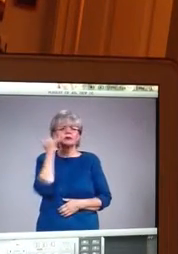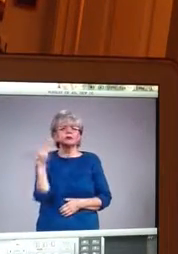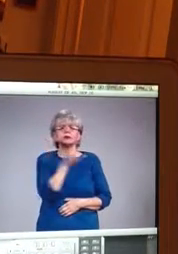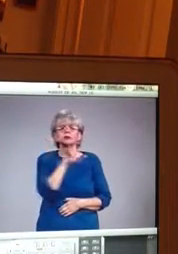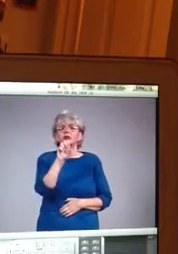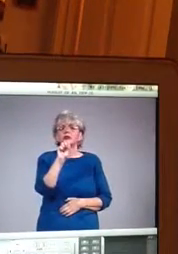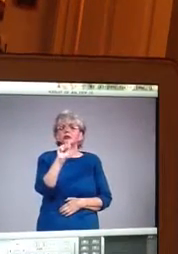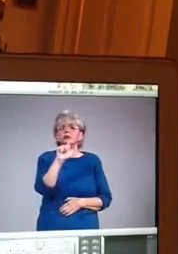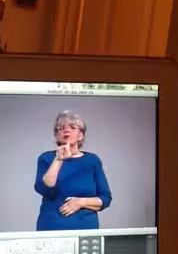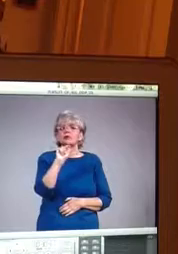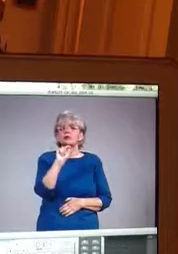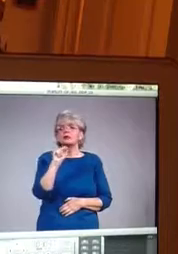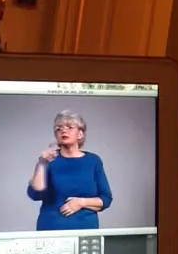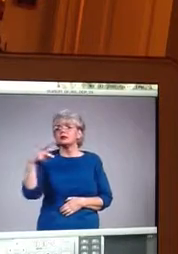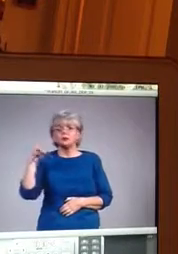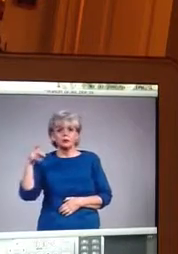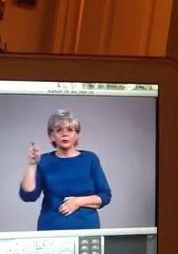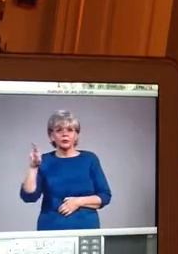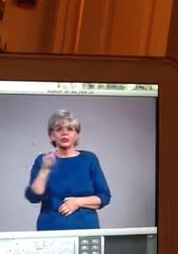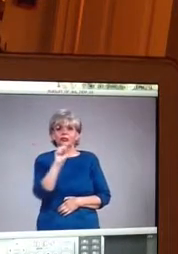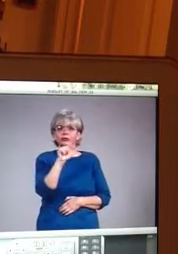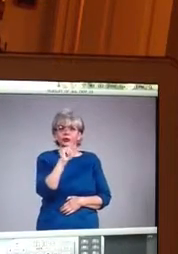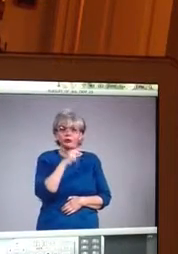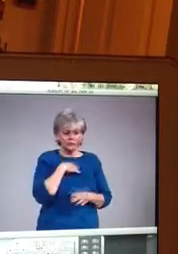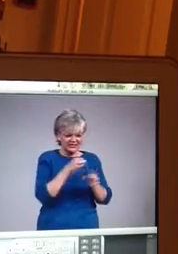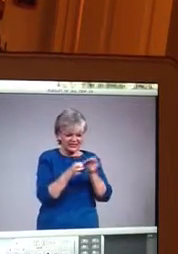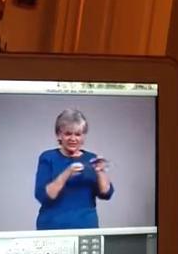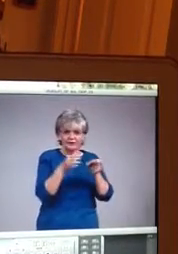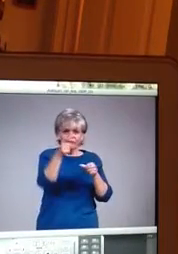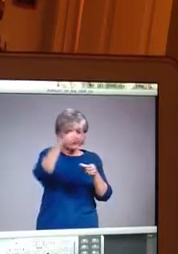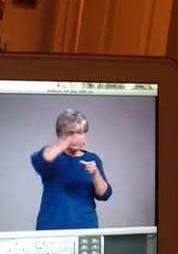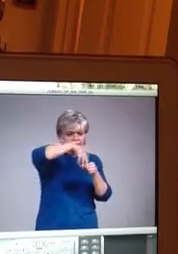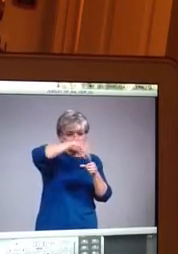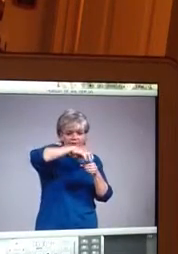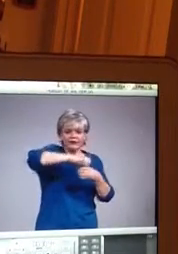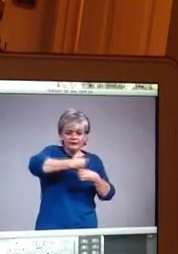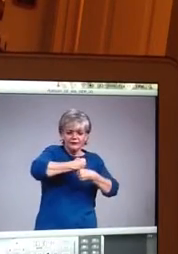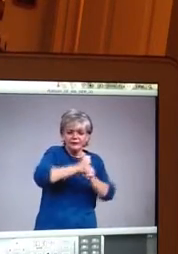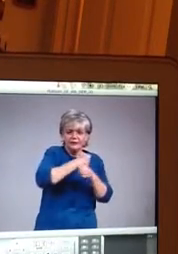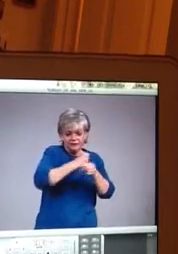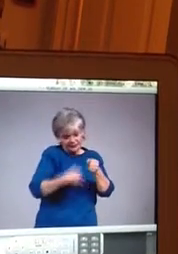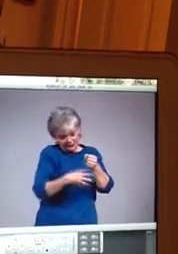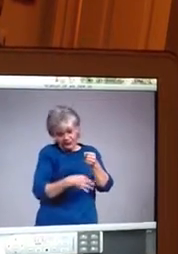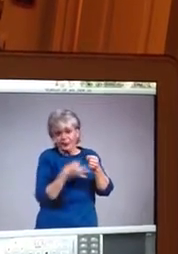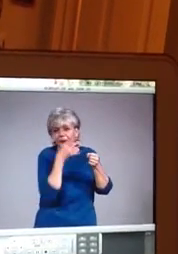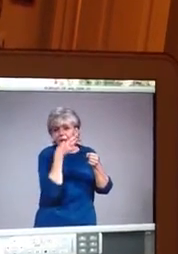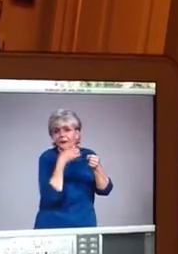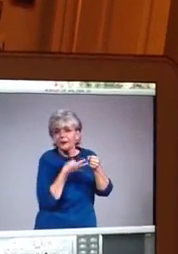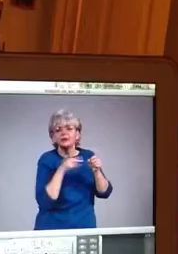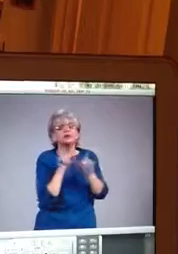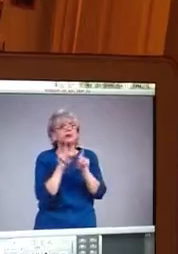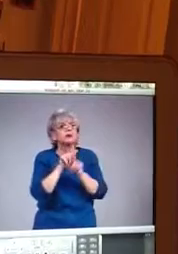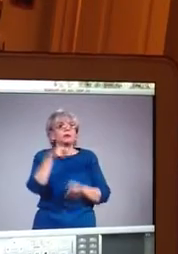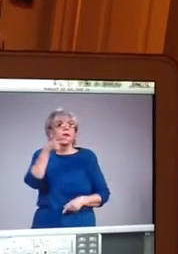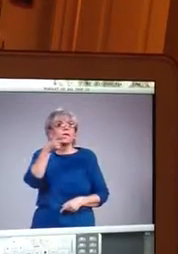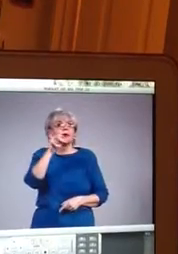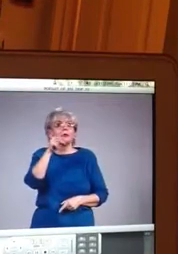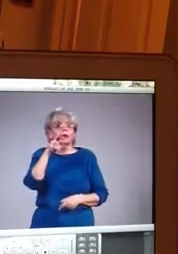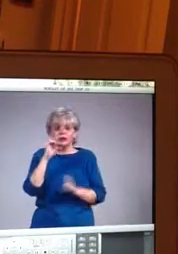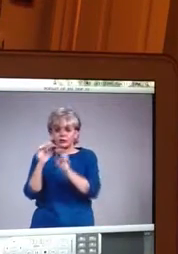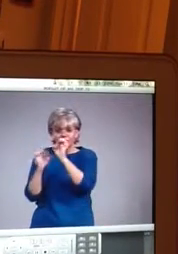So you start with the sugar. So it's the same like salt and pepper shakers. You have sugar shakers.